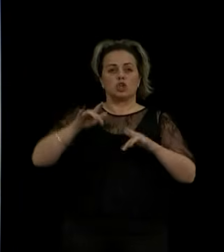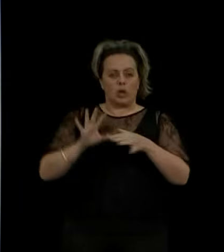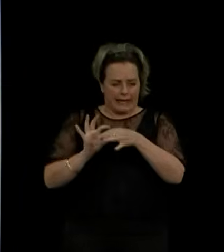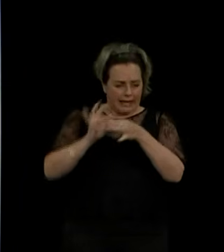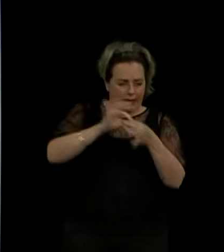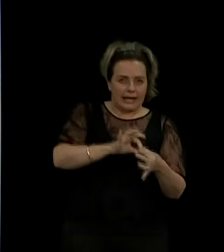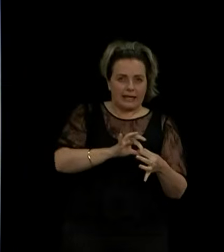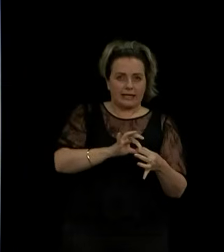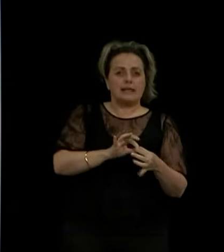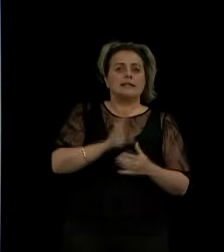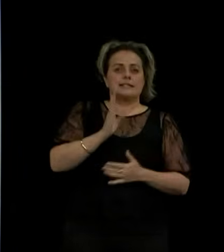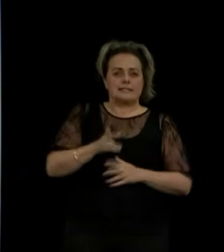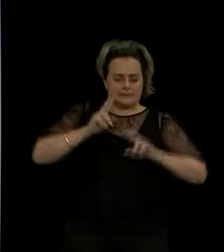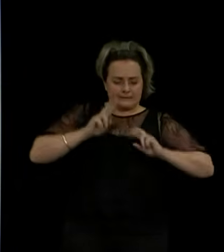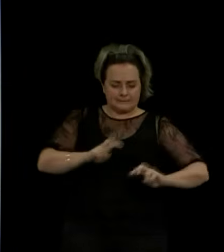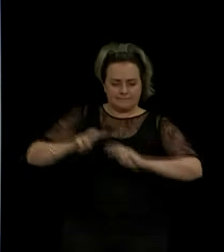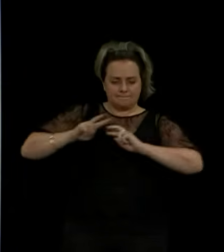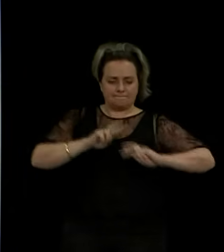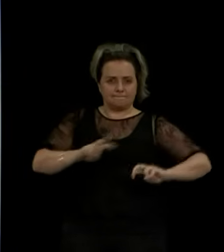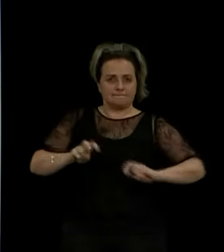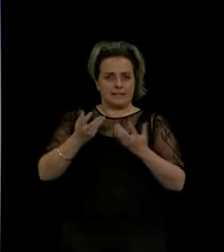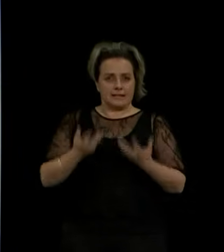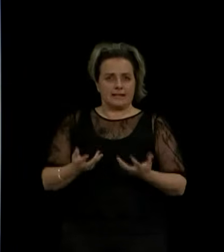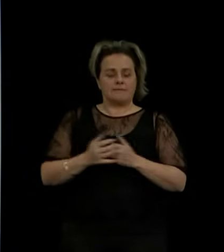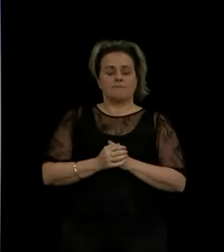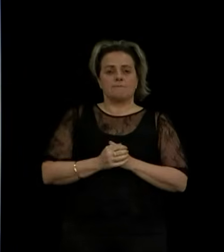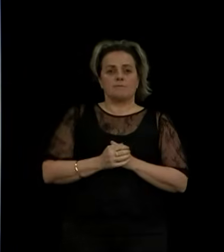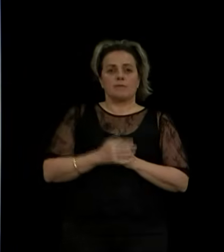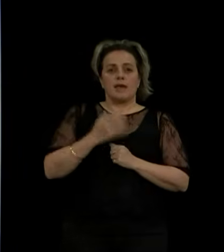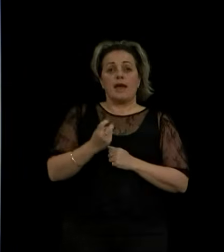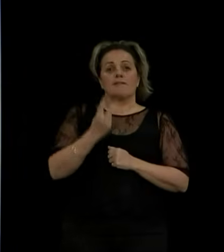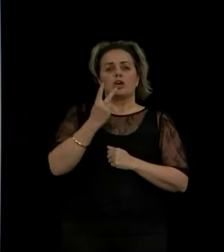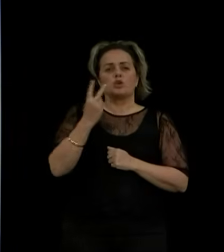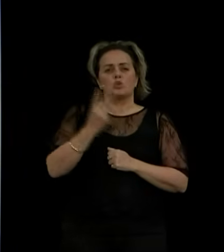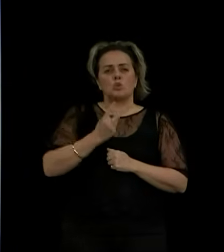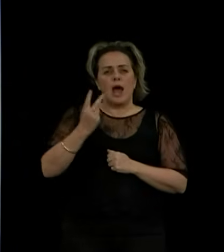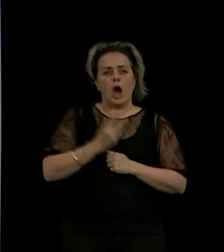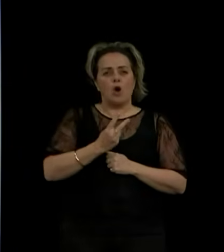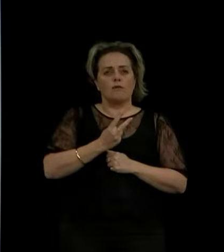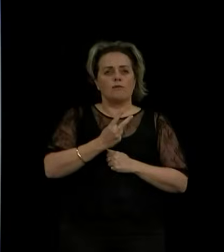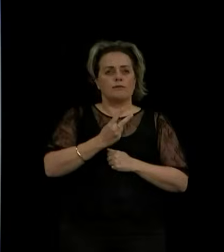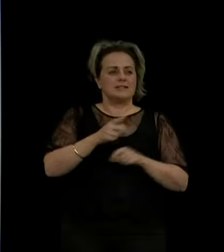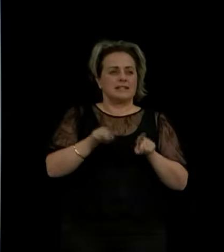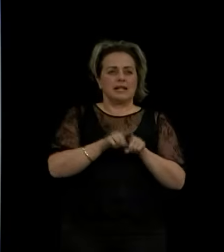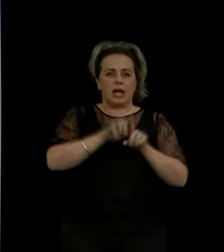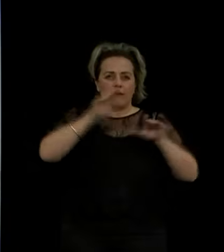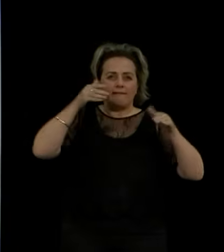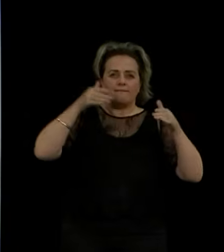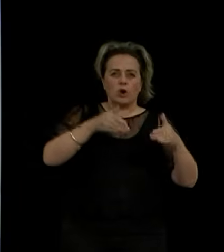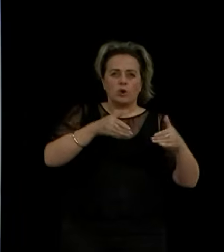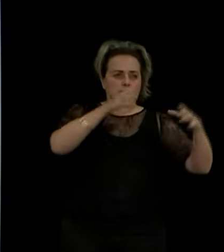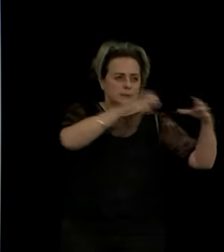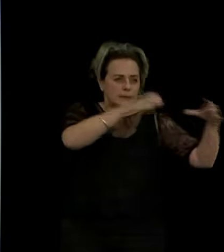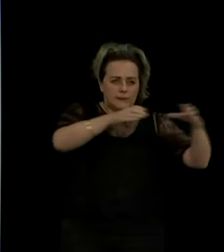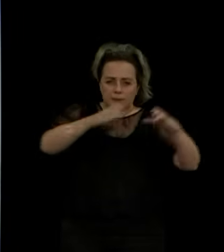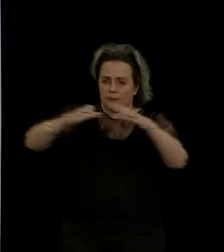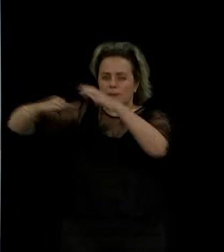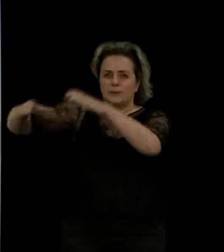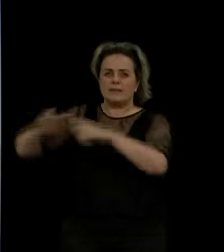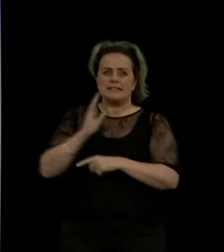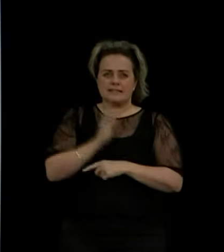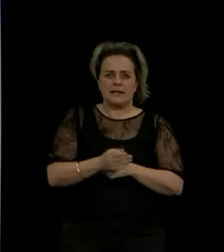interviews and investigations ongoing. We have 12 active subclusters where there are still cases emerging,